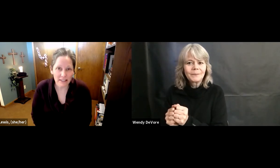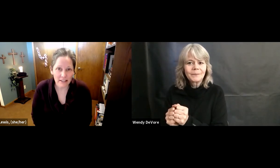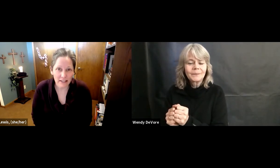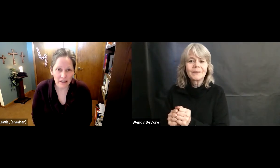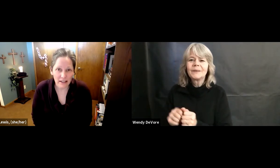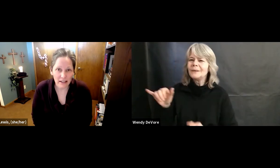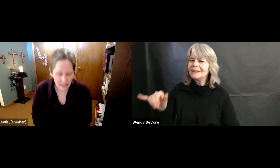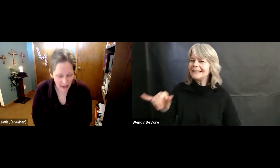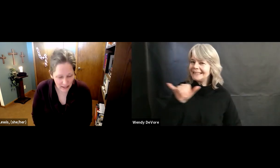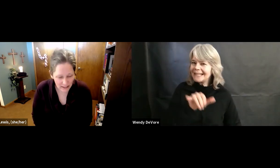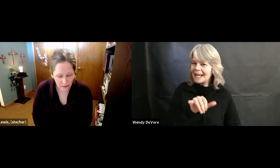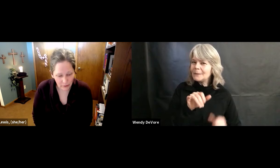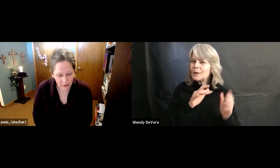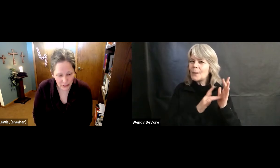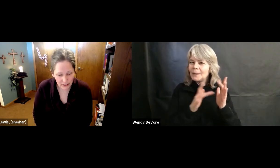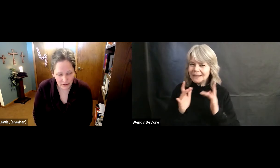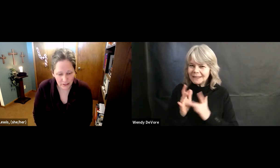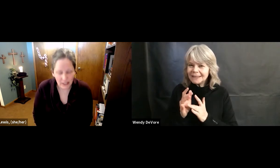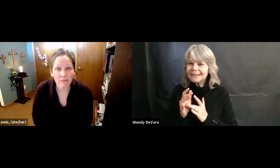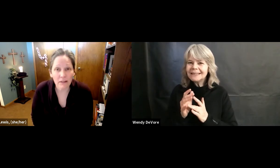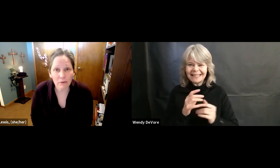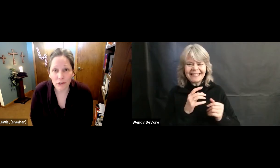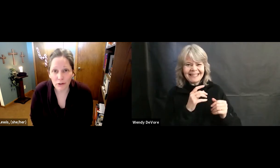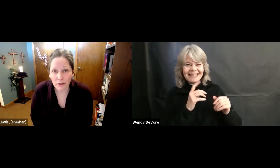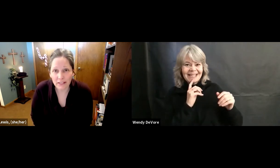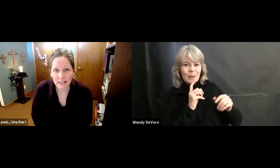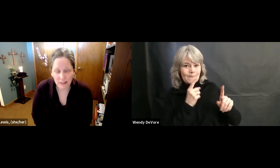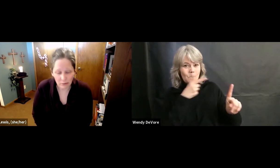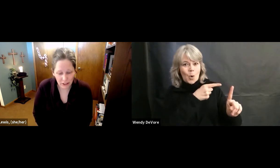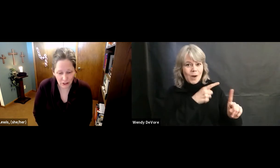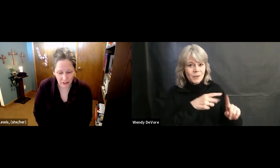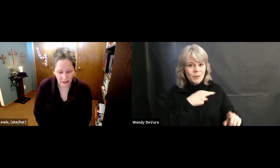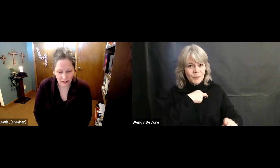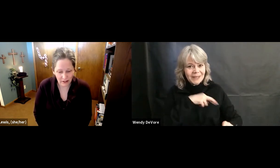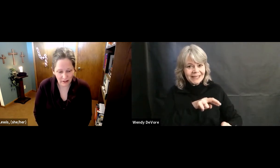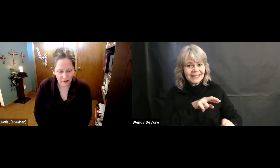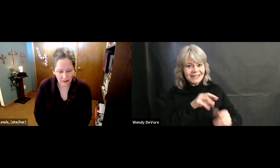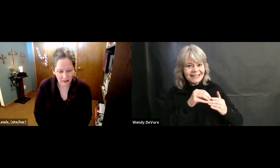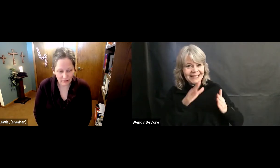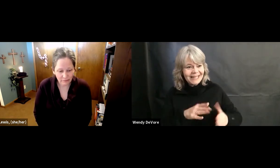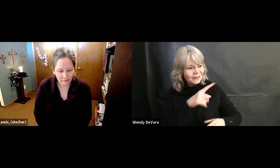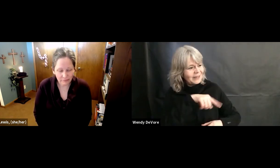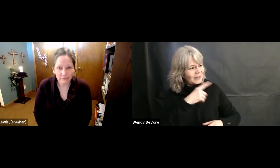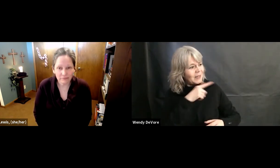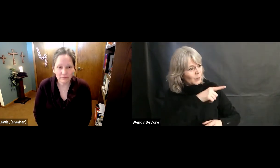Jesus is asking the religious leaders if they will join the celebration.